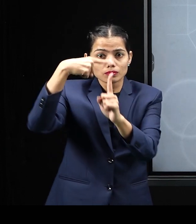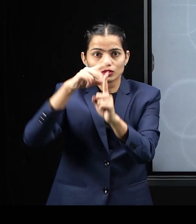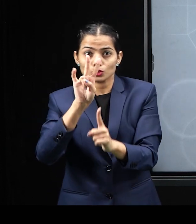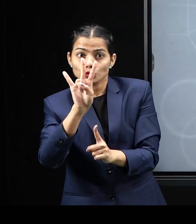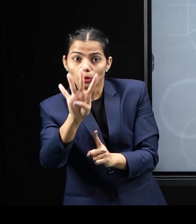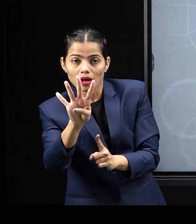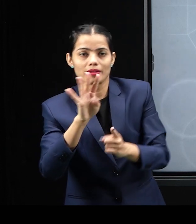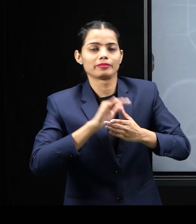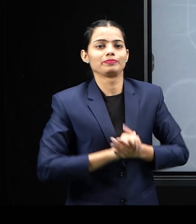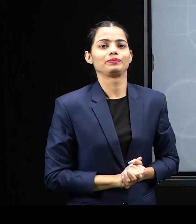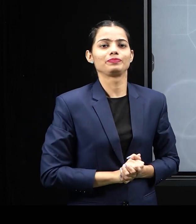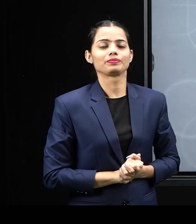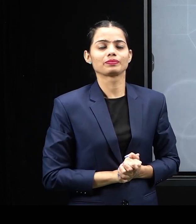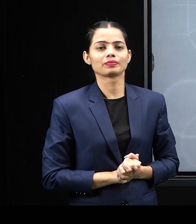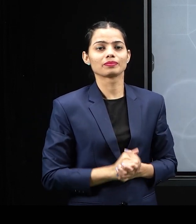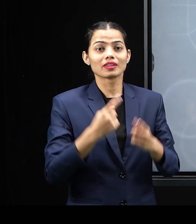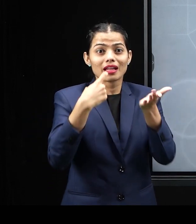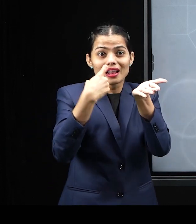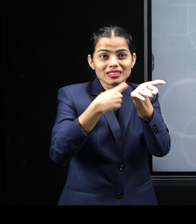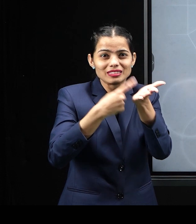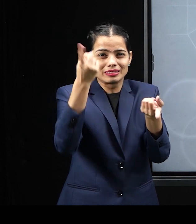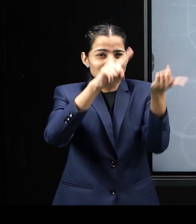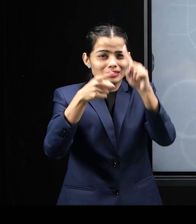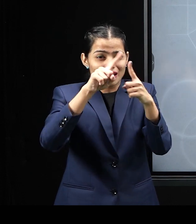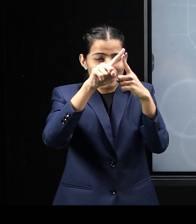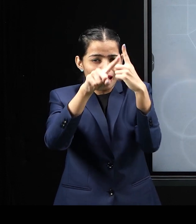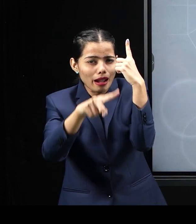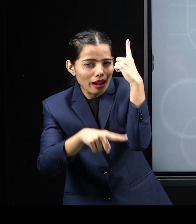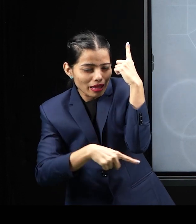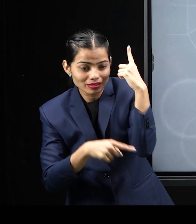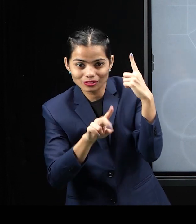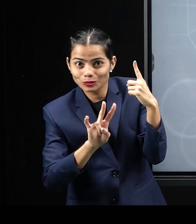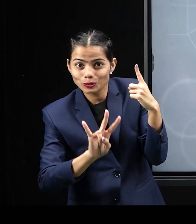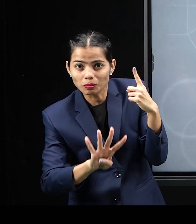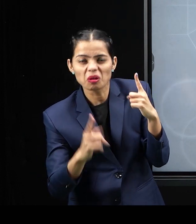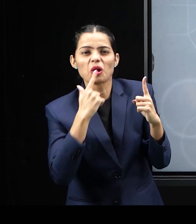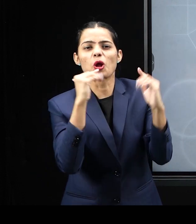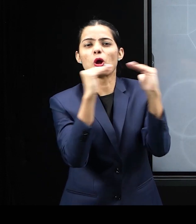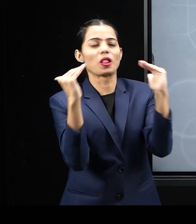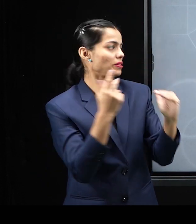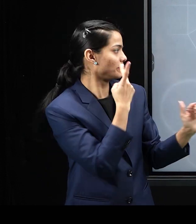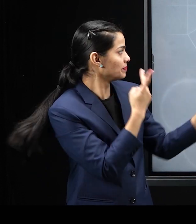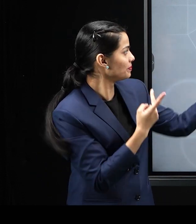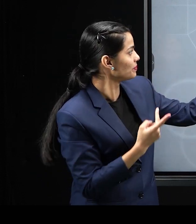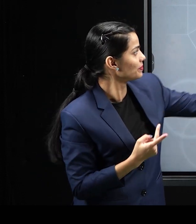into 17 plus 24. The remainder is 24 is not equal to 0.